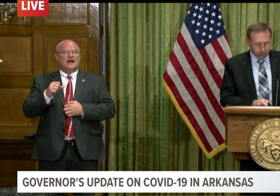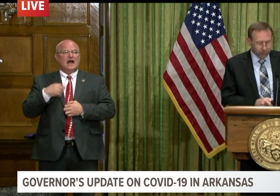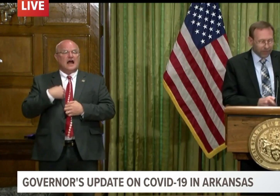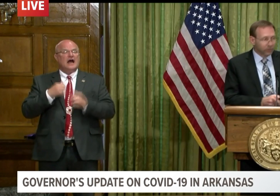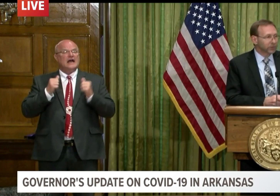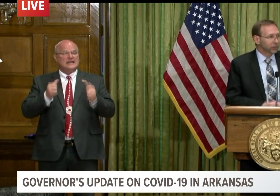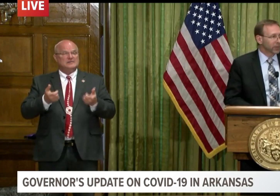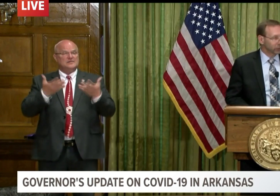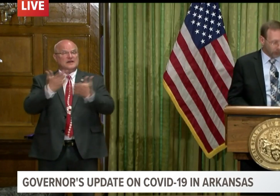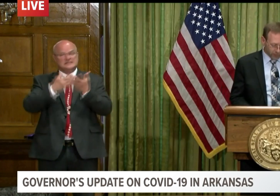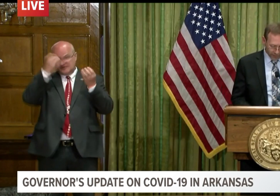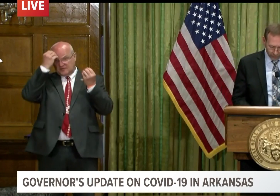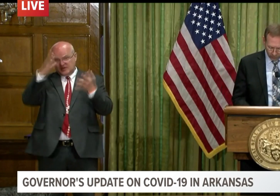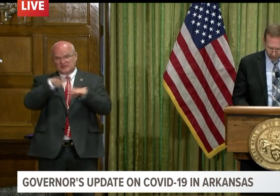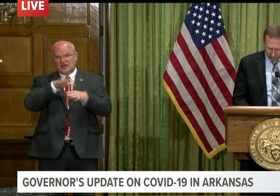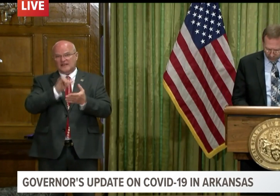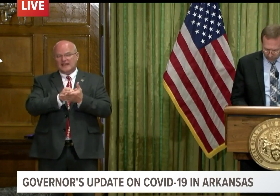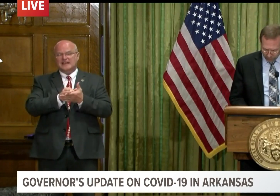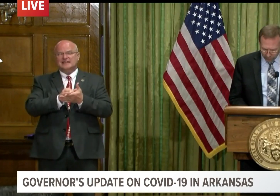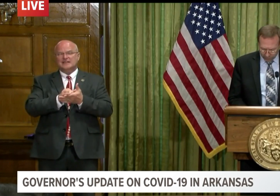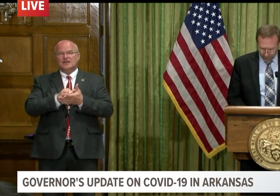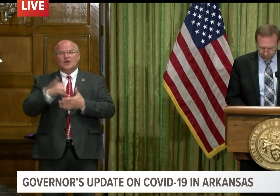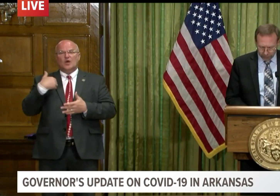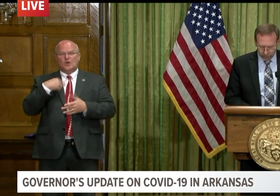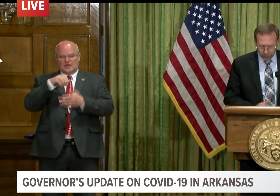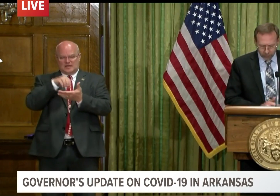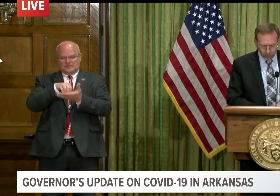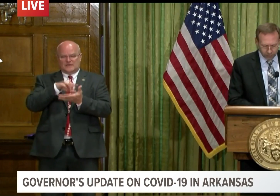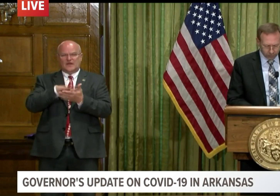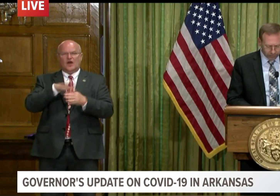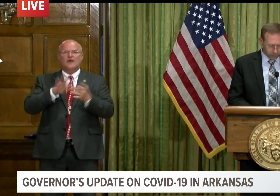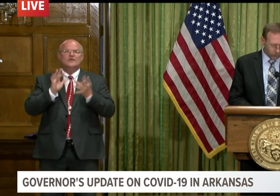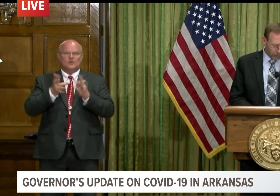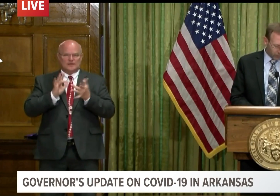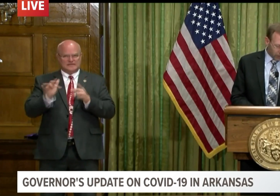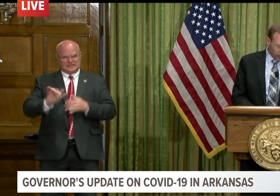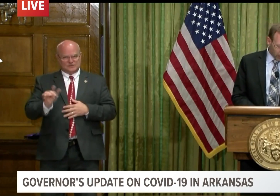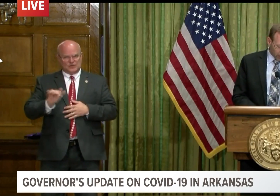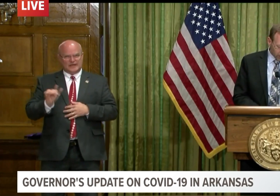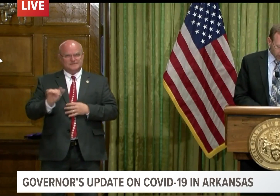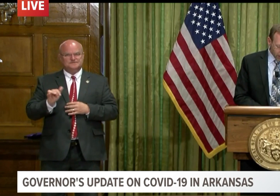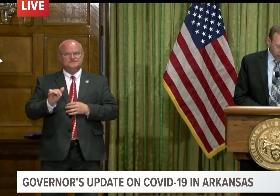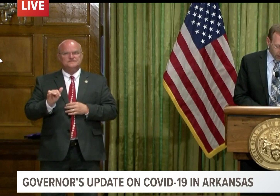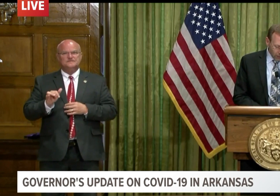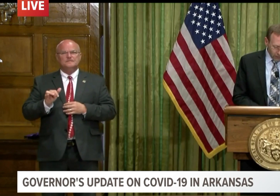I can provide some information on that. I think we put that regularly on our website as well.